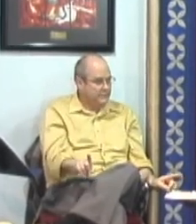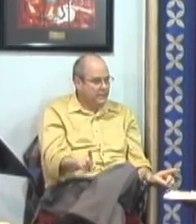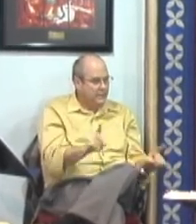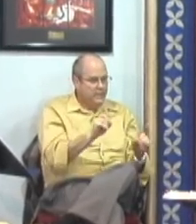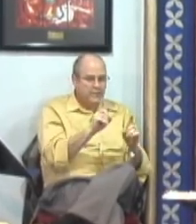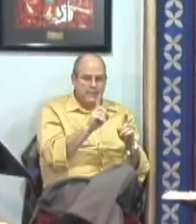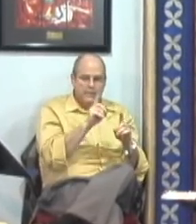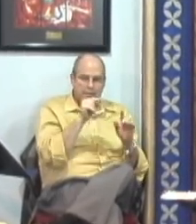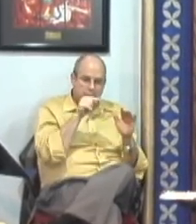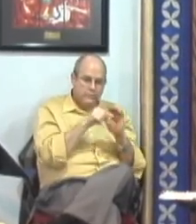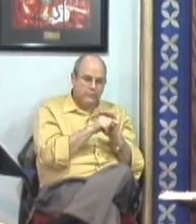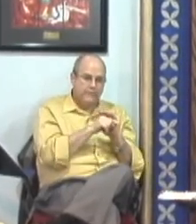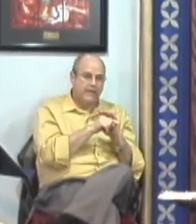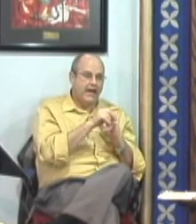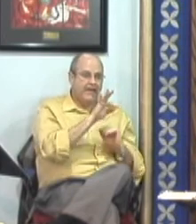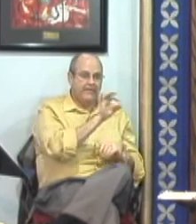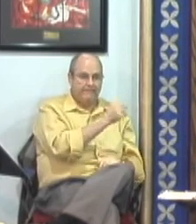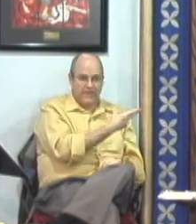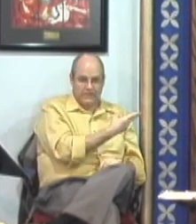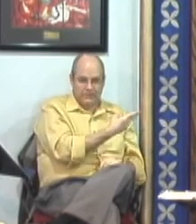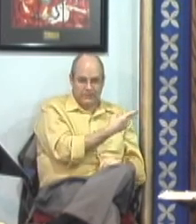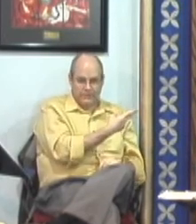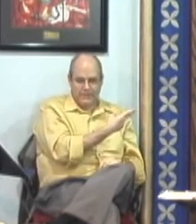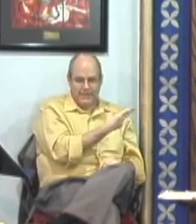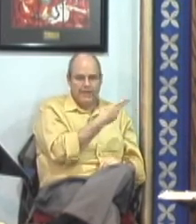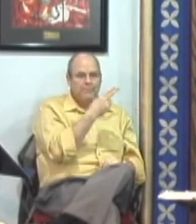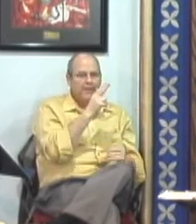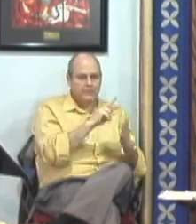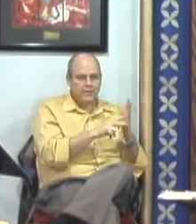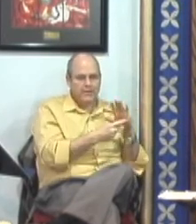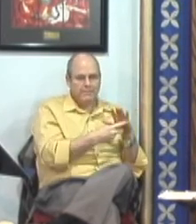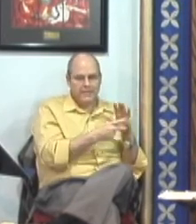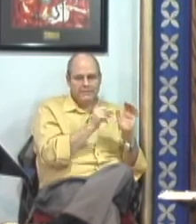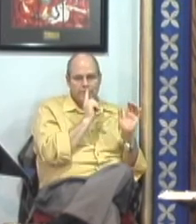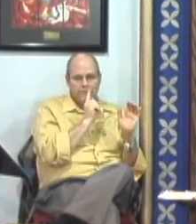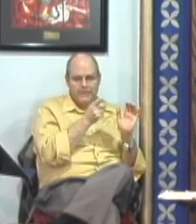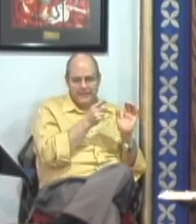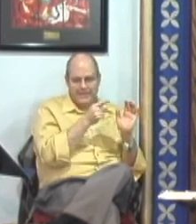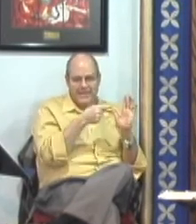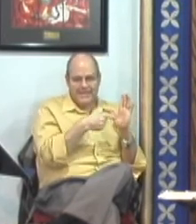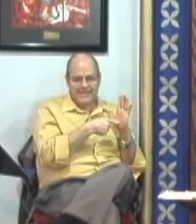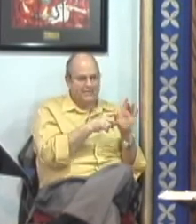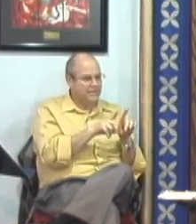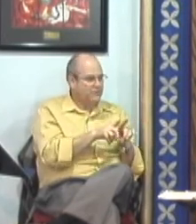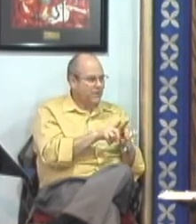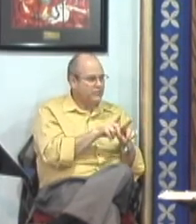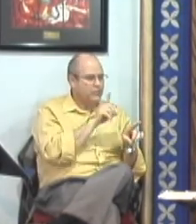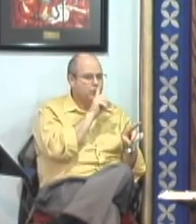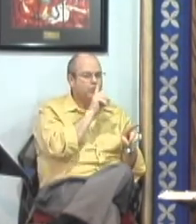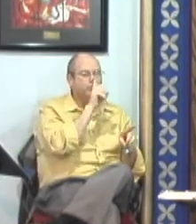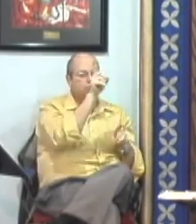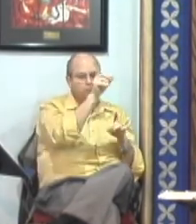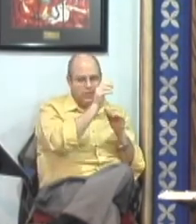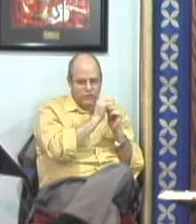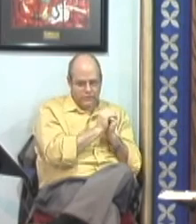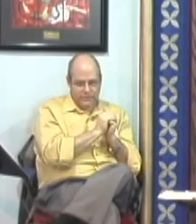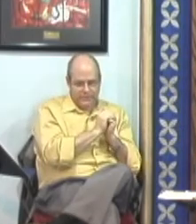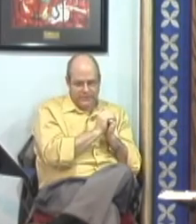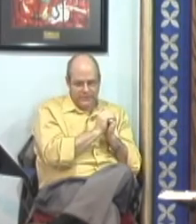of being crucifying the flesh, right? But that's what it is. That's what it is. This is also true worship because we